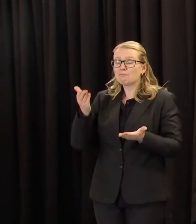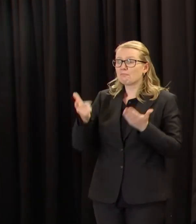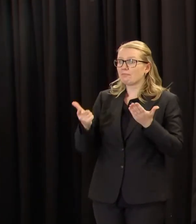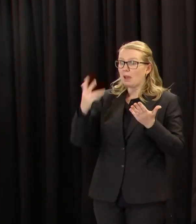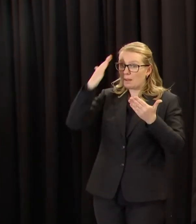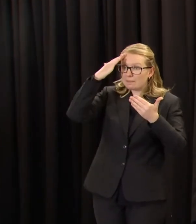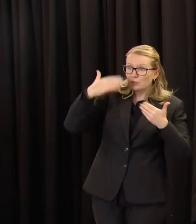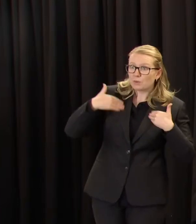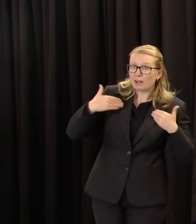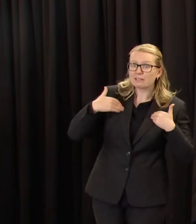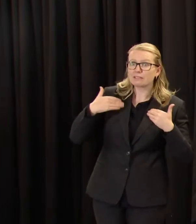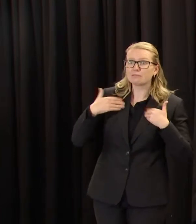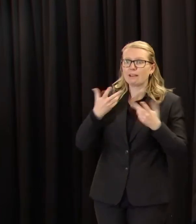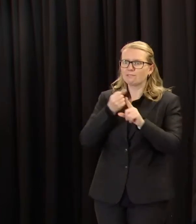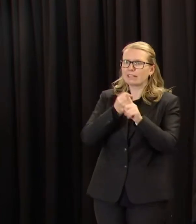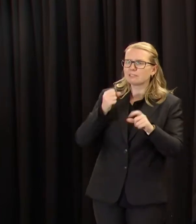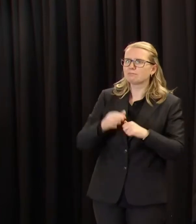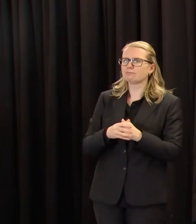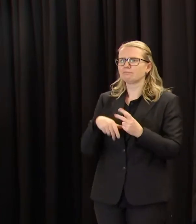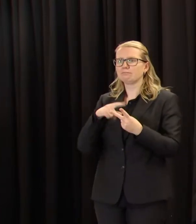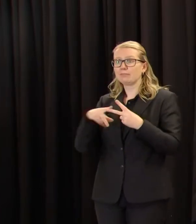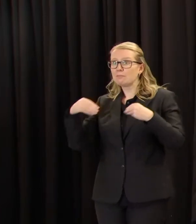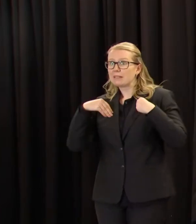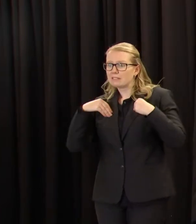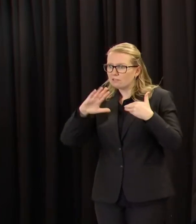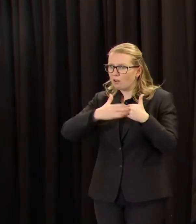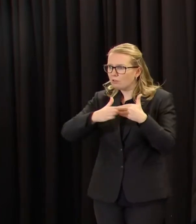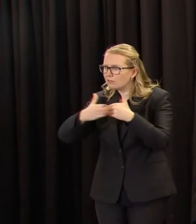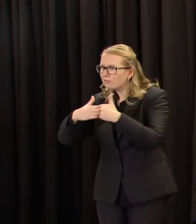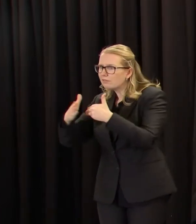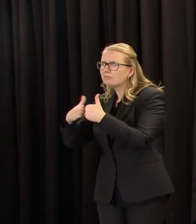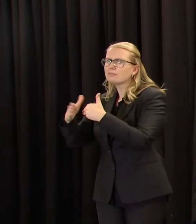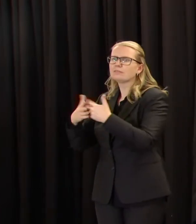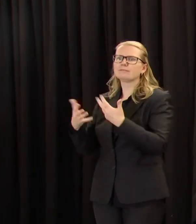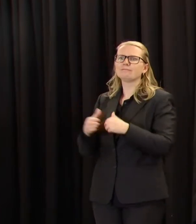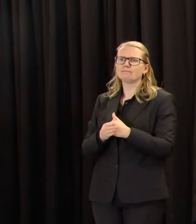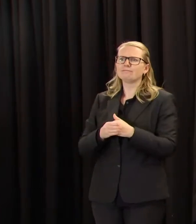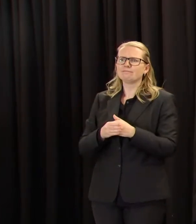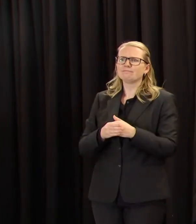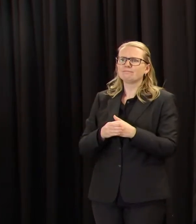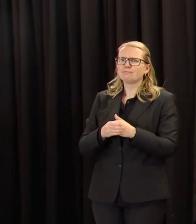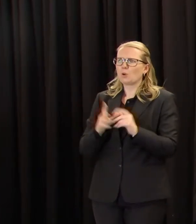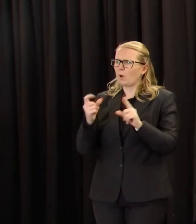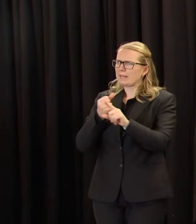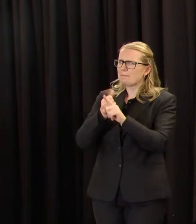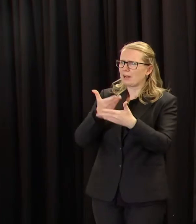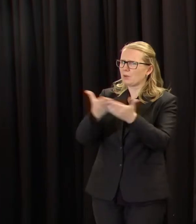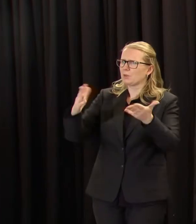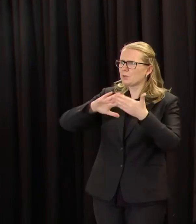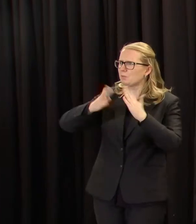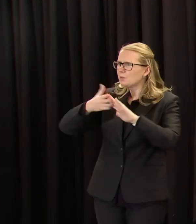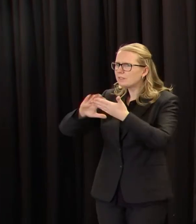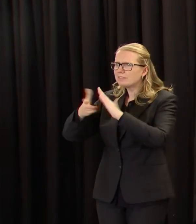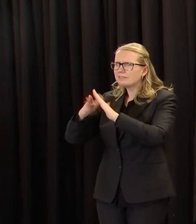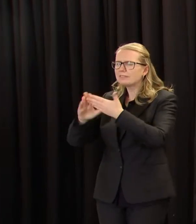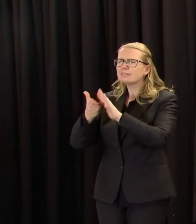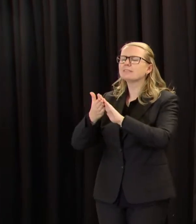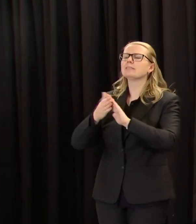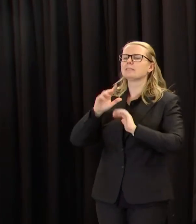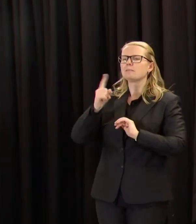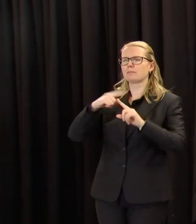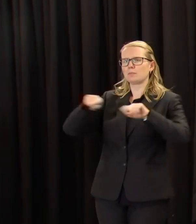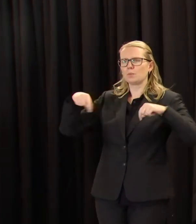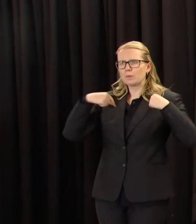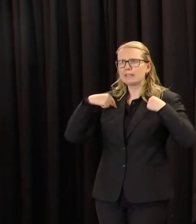health and wellbeing point of view, and of course our bigger imperative, the broader imperative, that's not a choice, it's what we just have to deal with, the fact that this